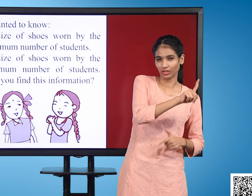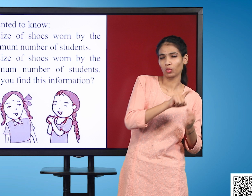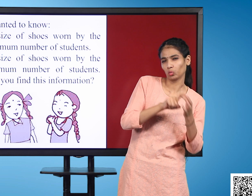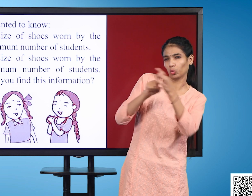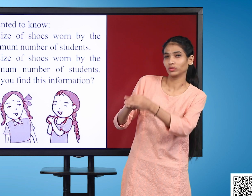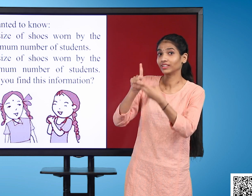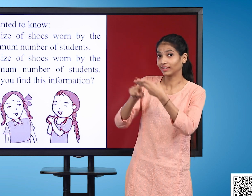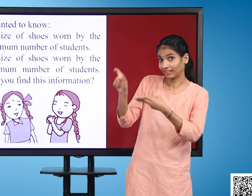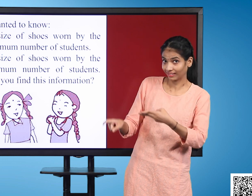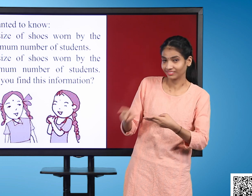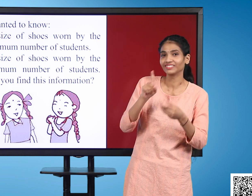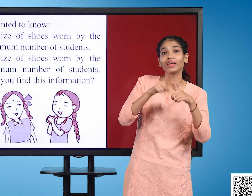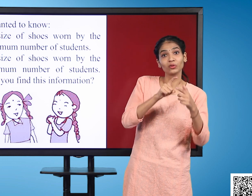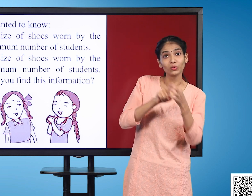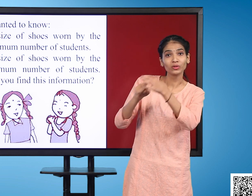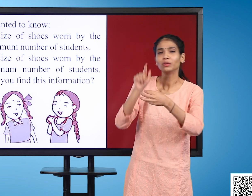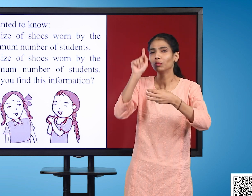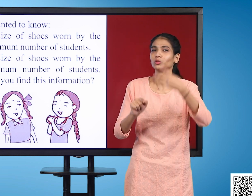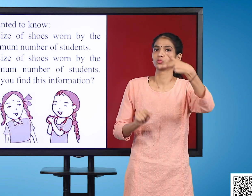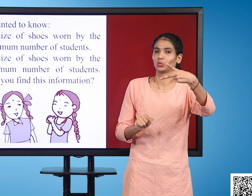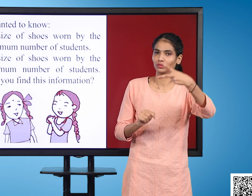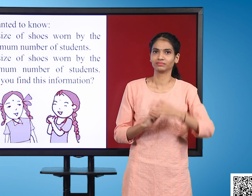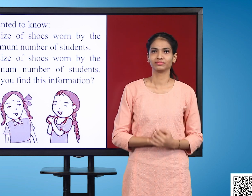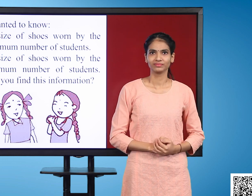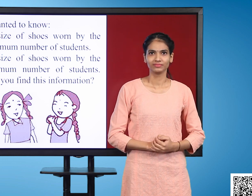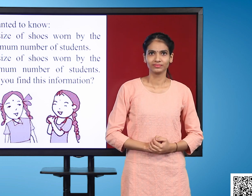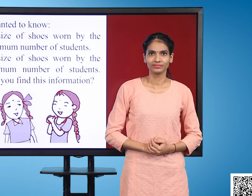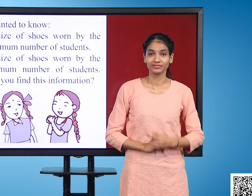know 1. The size of shoes worn by the maximum number of students.